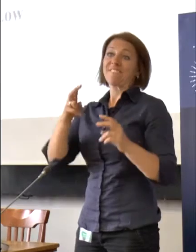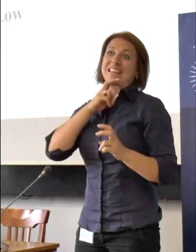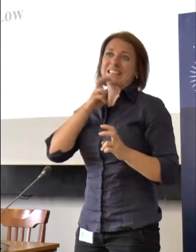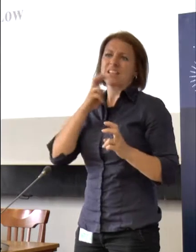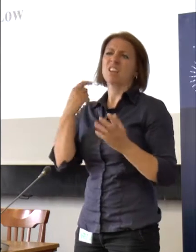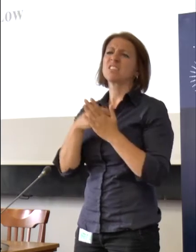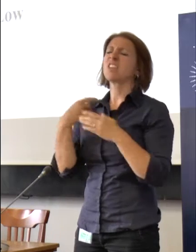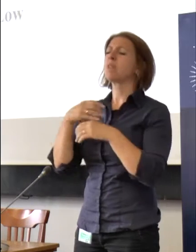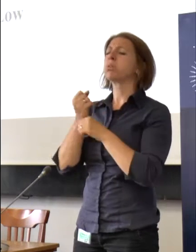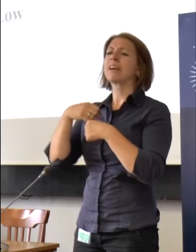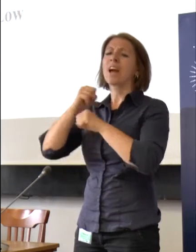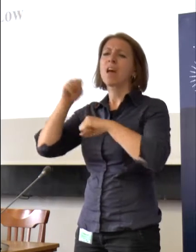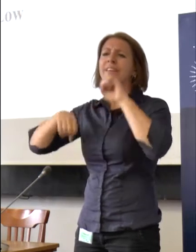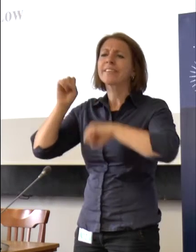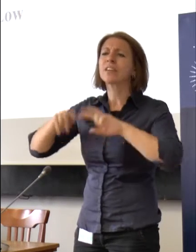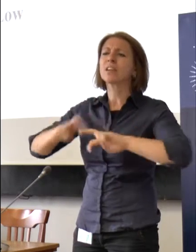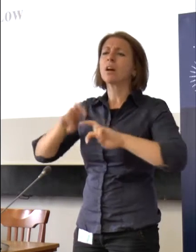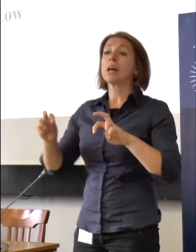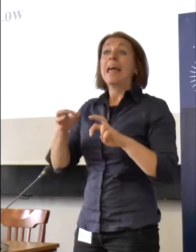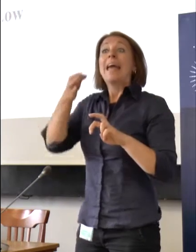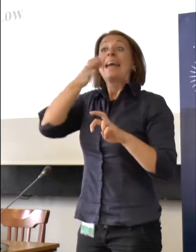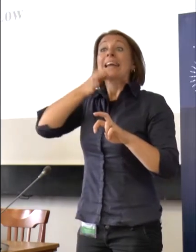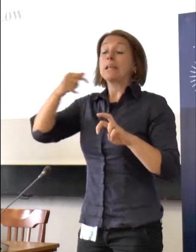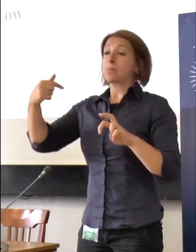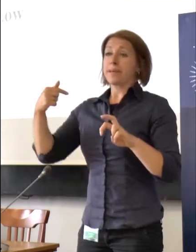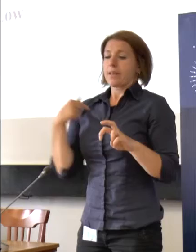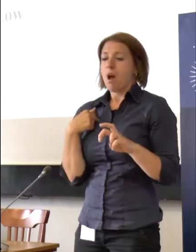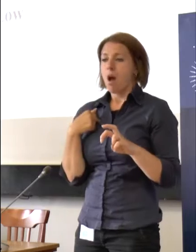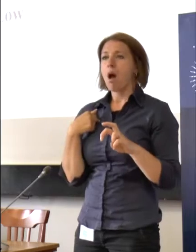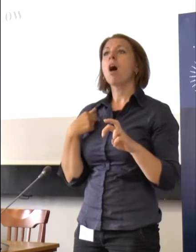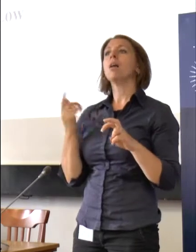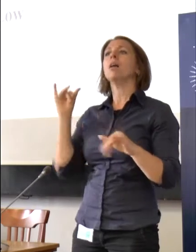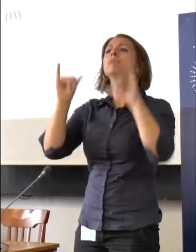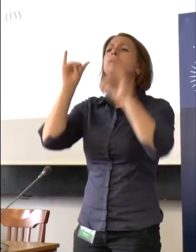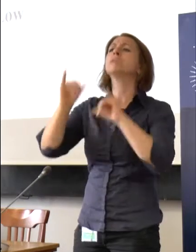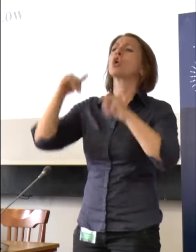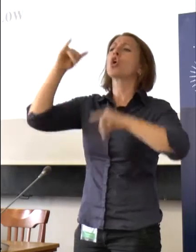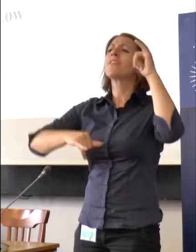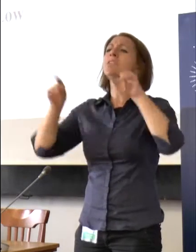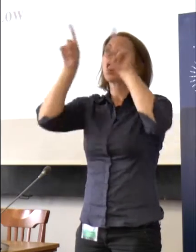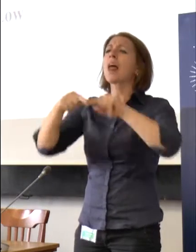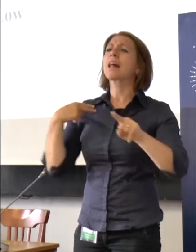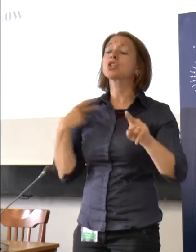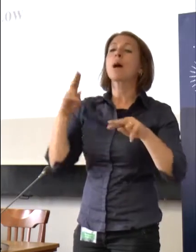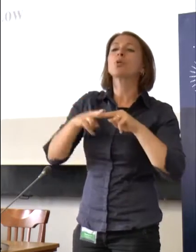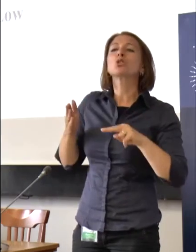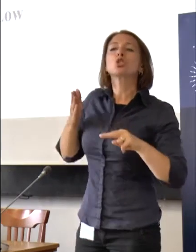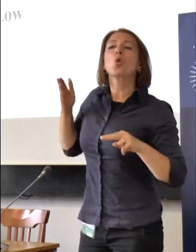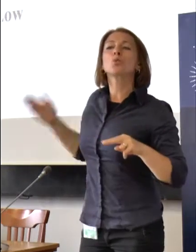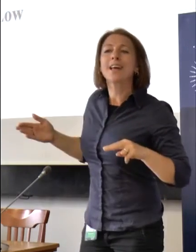neighbor about nuclear physics in your own language. So this a tendency is that the vulgar languages